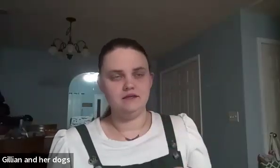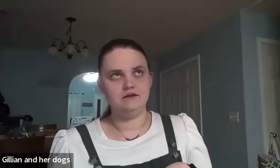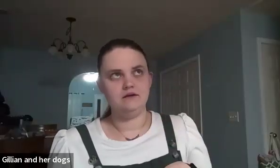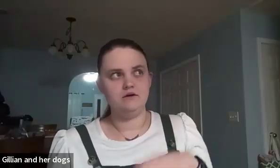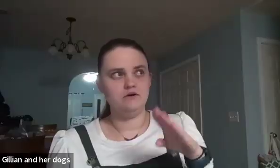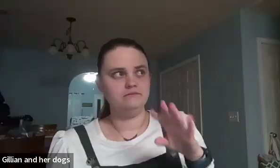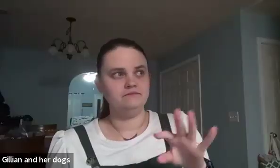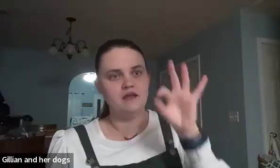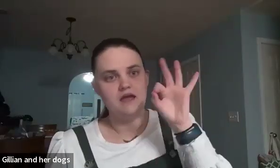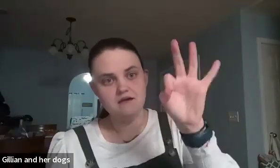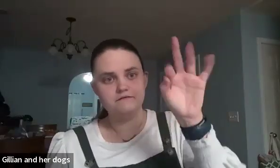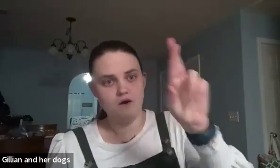like,